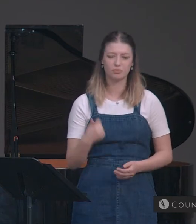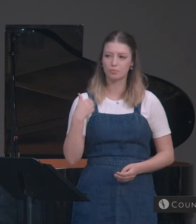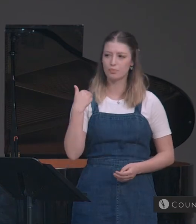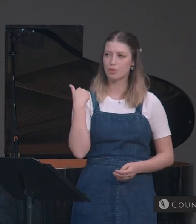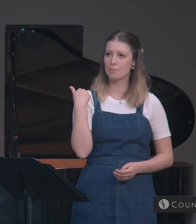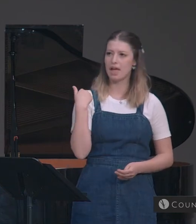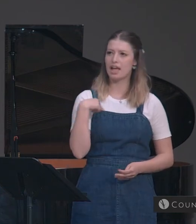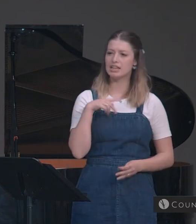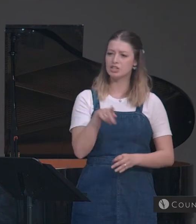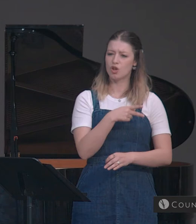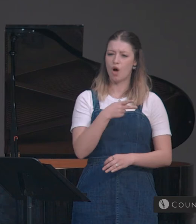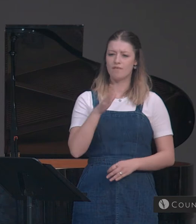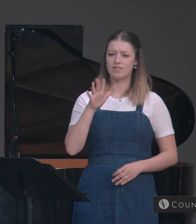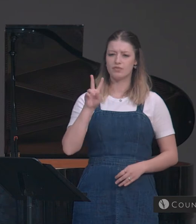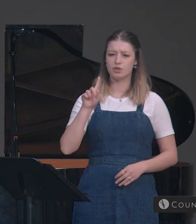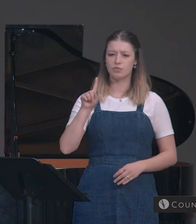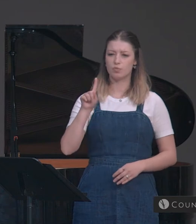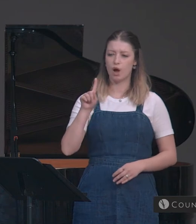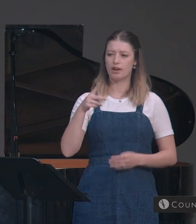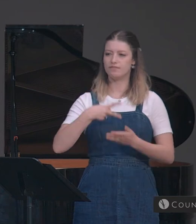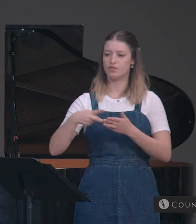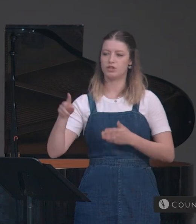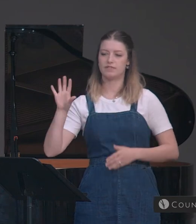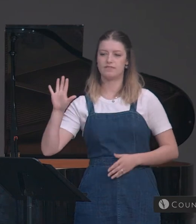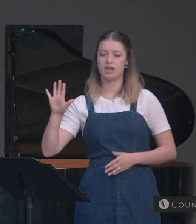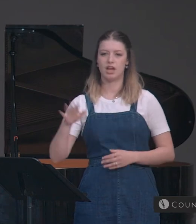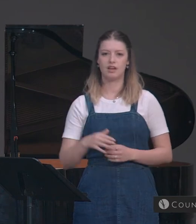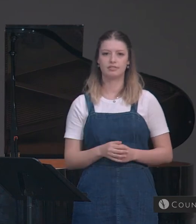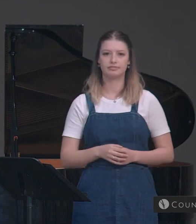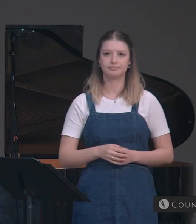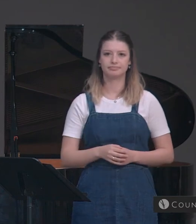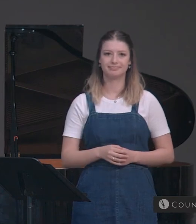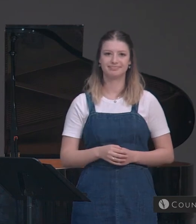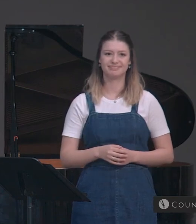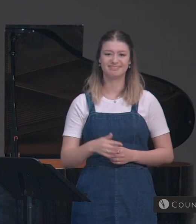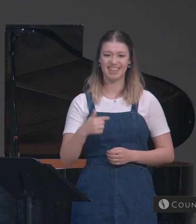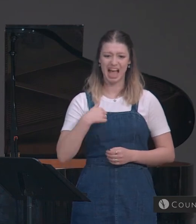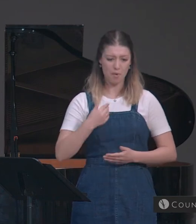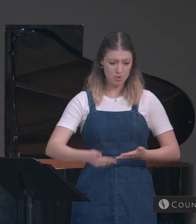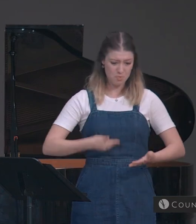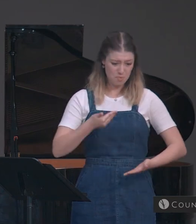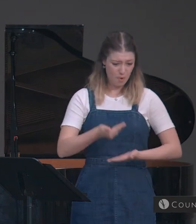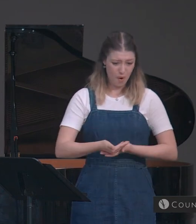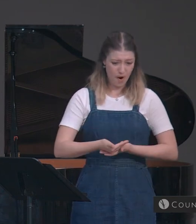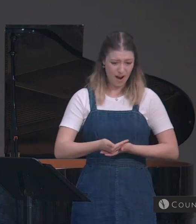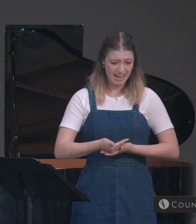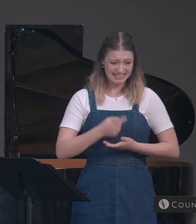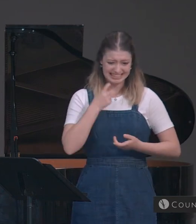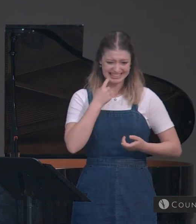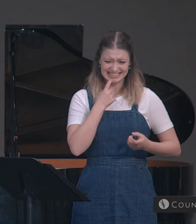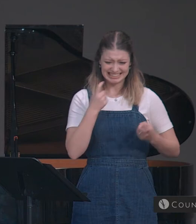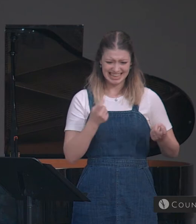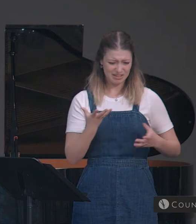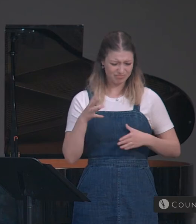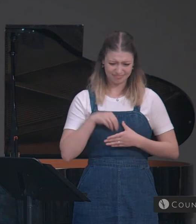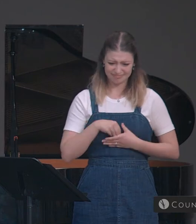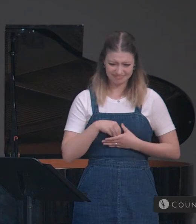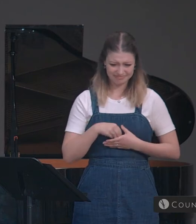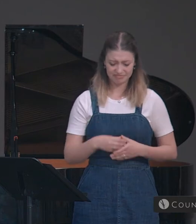51 and verse 5, "Behold, I was brought forth in iniquity, and in sin did my mother conceive